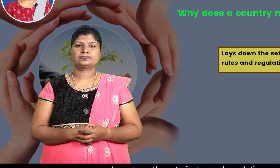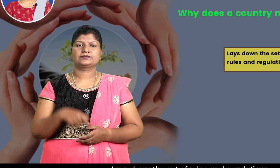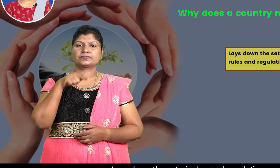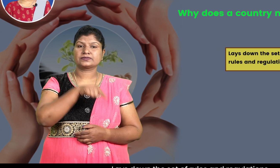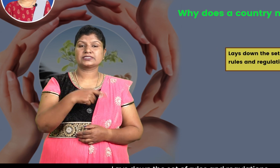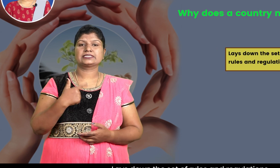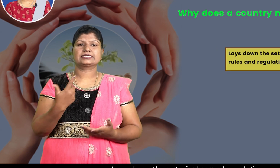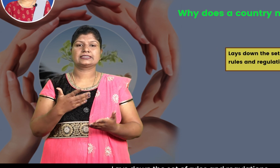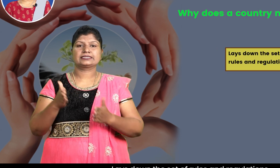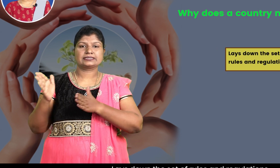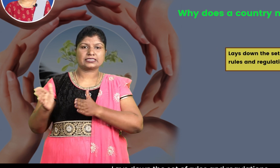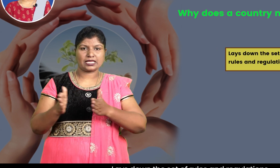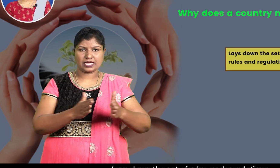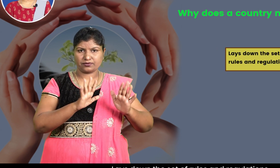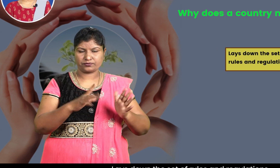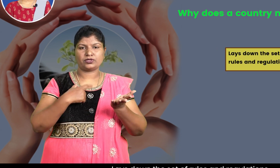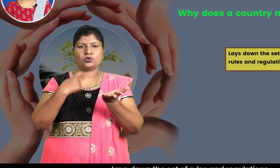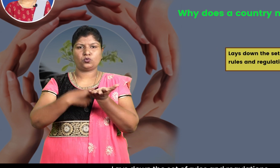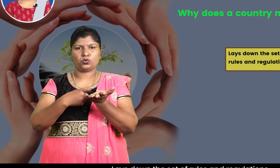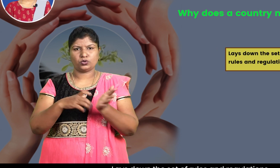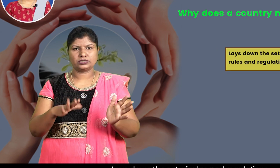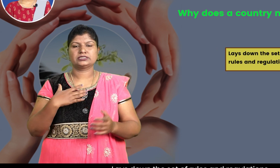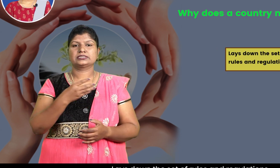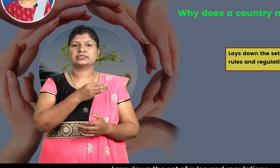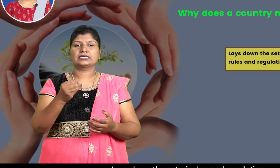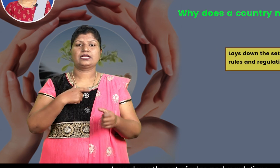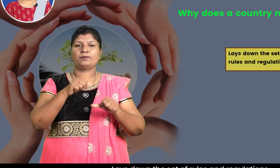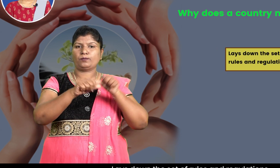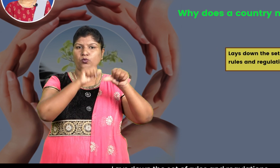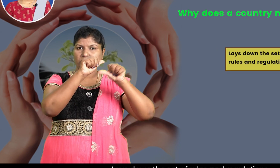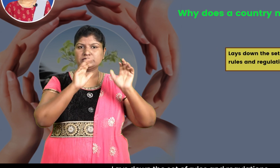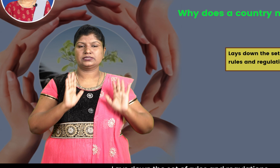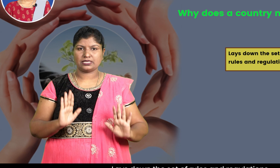lays down the set of rules and regulations,